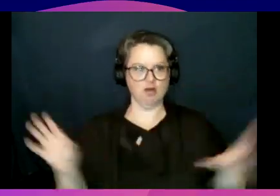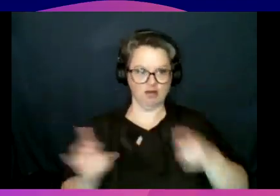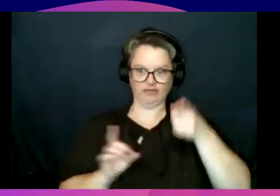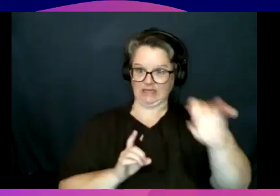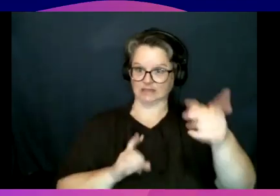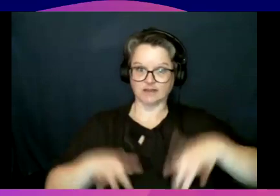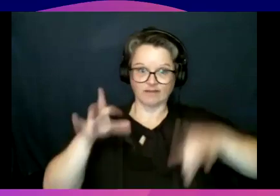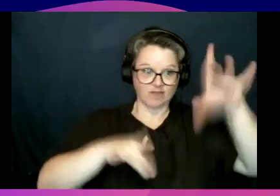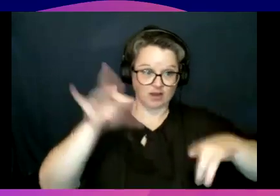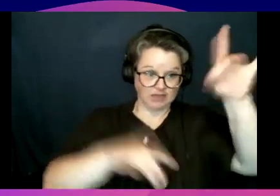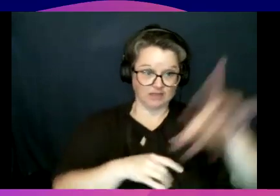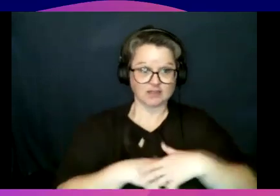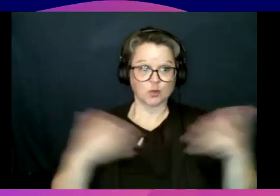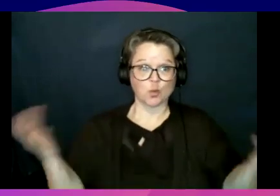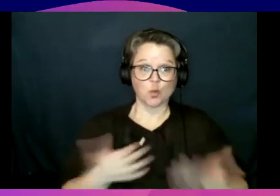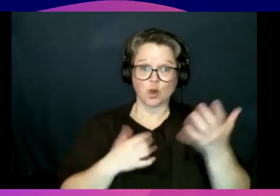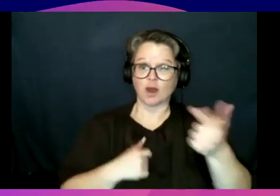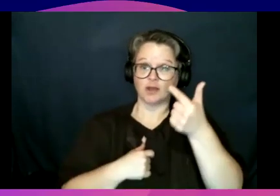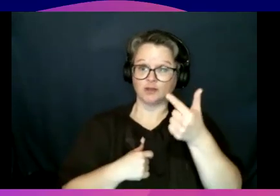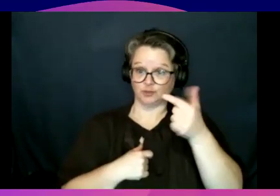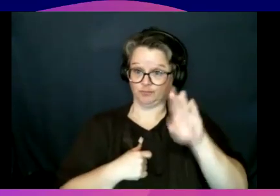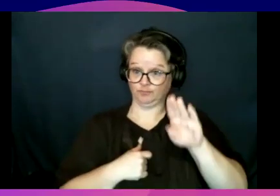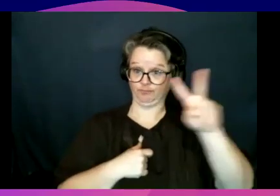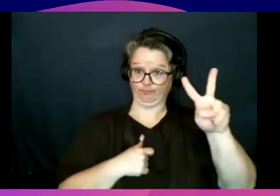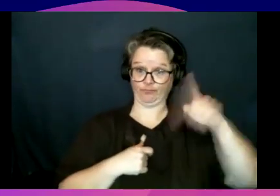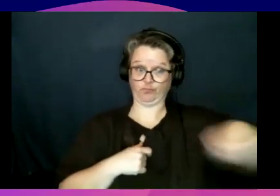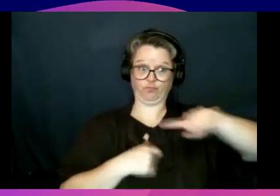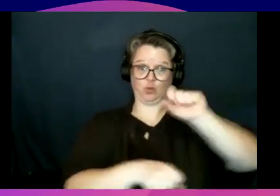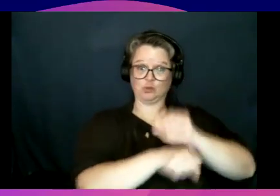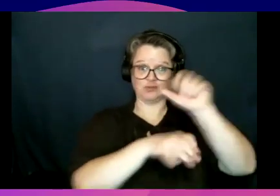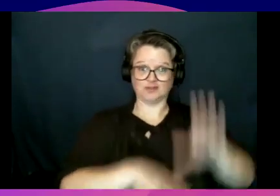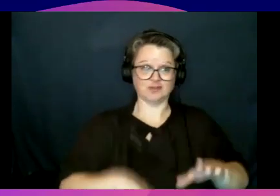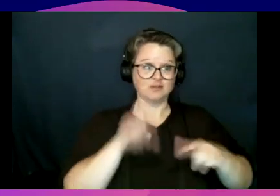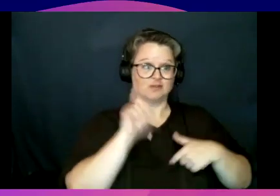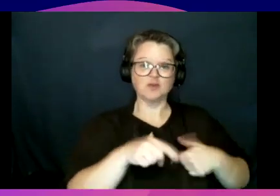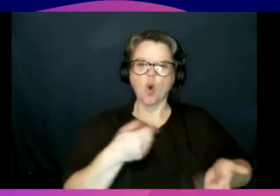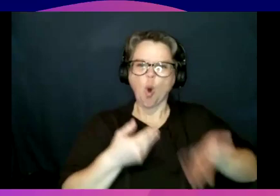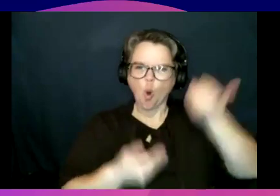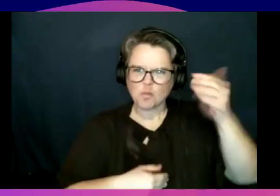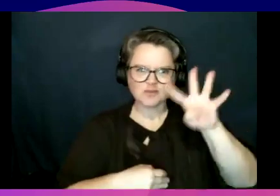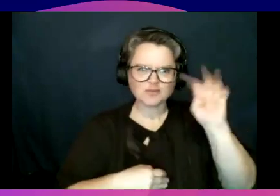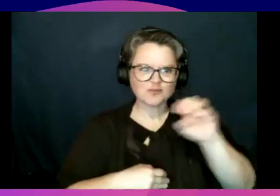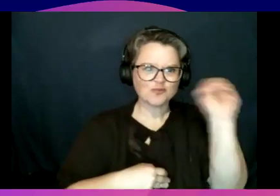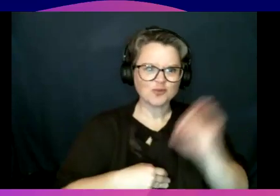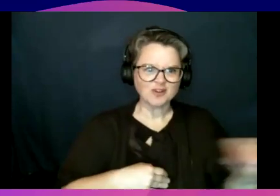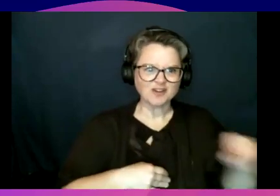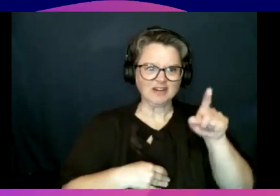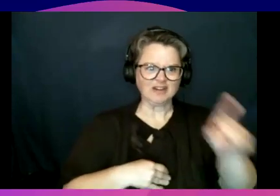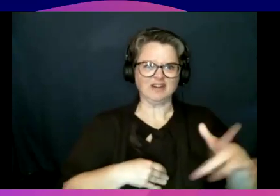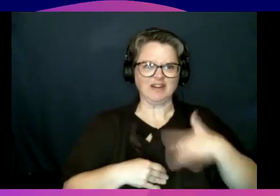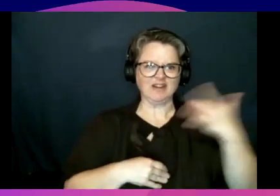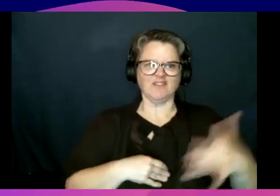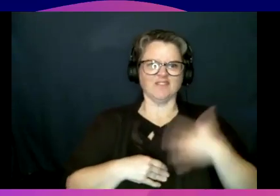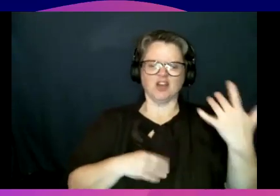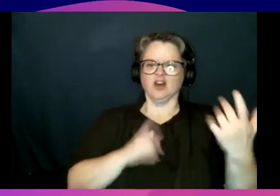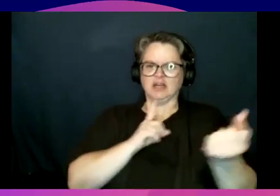60% of workers surveyed said that they work at a fast pace throughout the day, which we know contributes to stress and burnout.